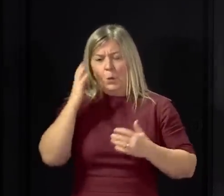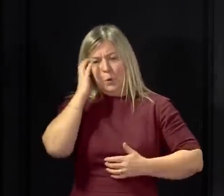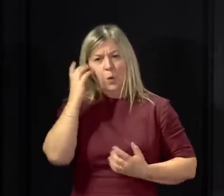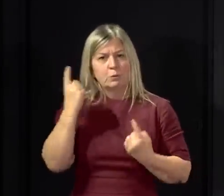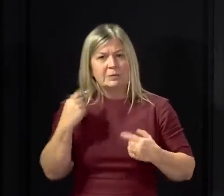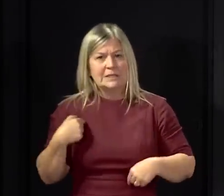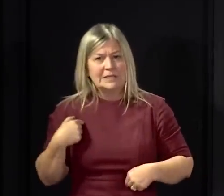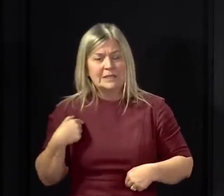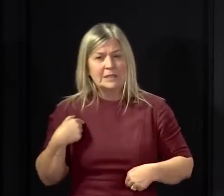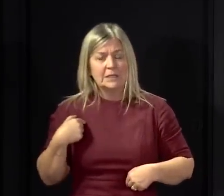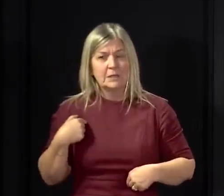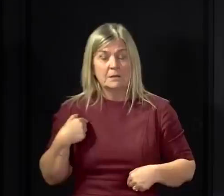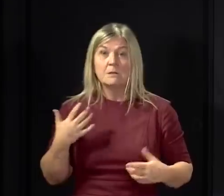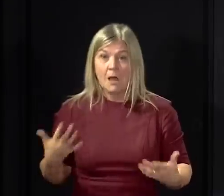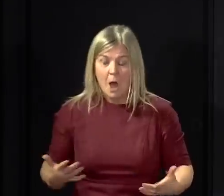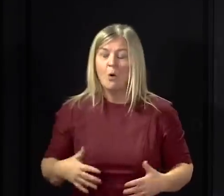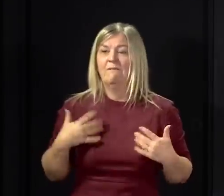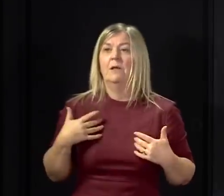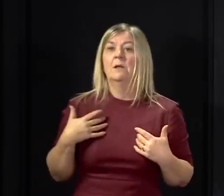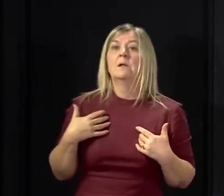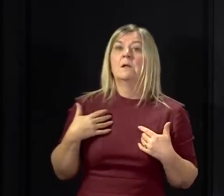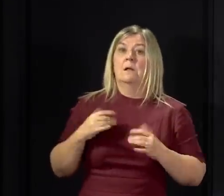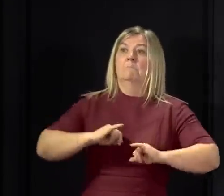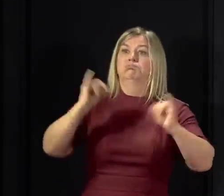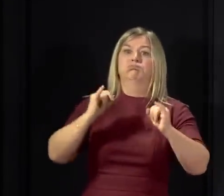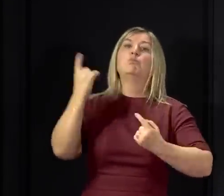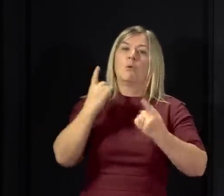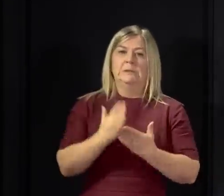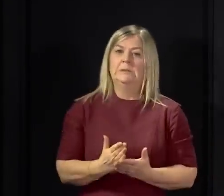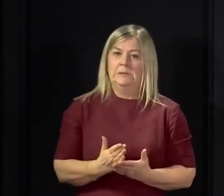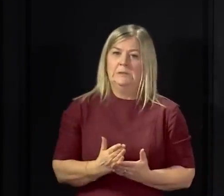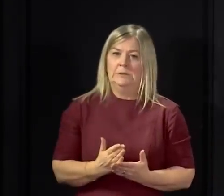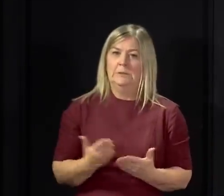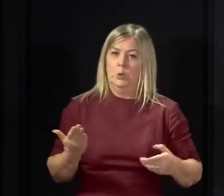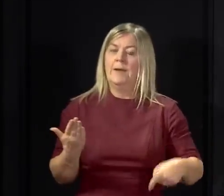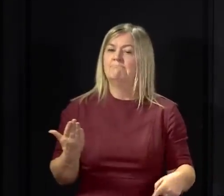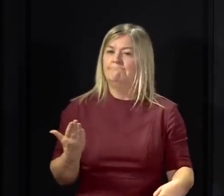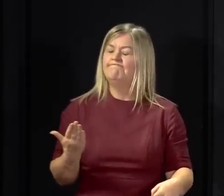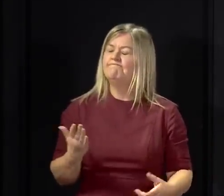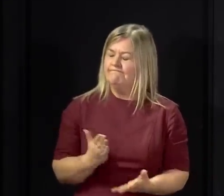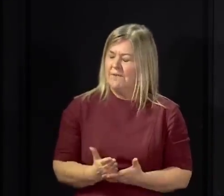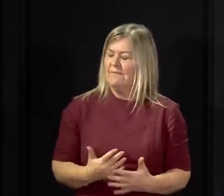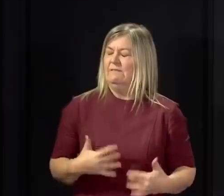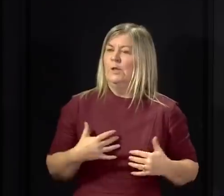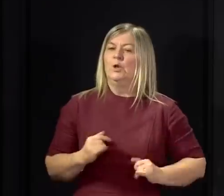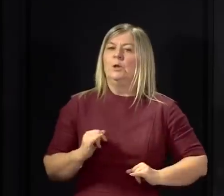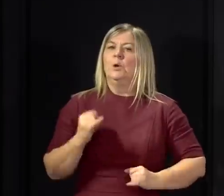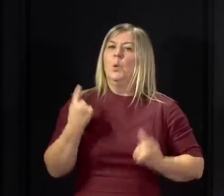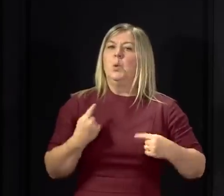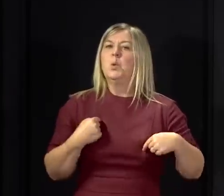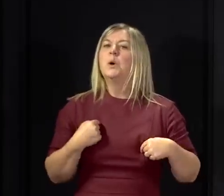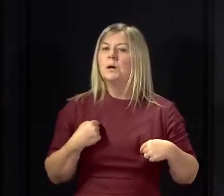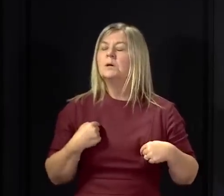felt more worried since much earlier in the year as I have today. If we don't act now firmly